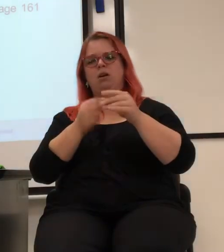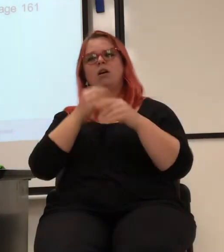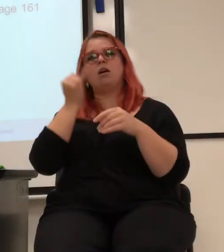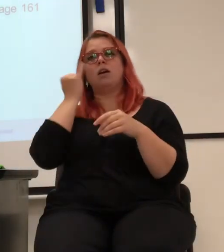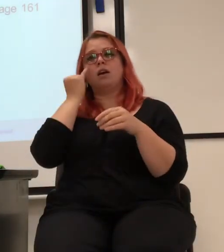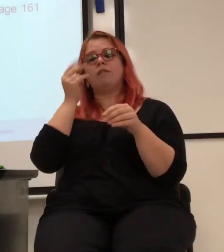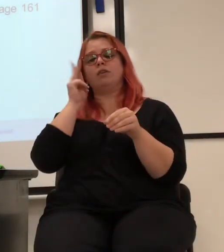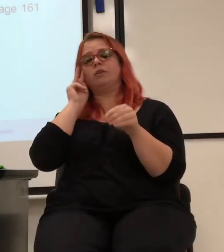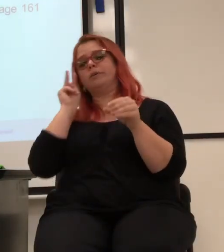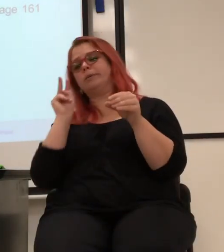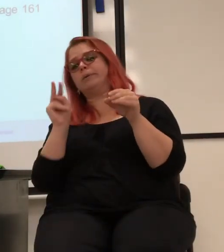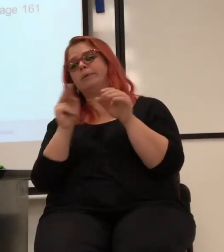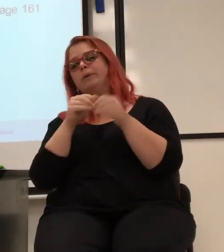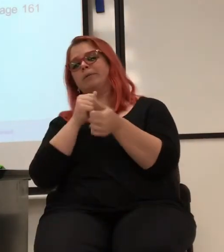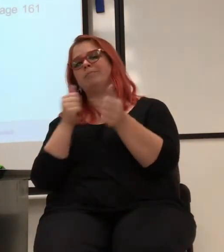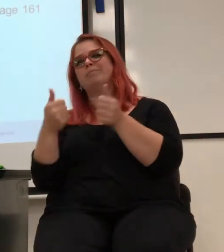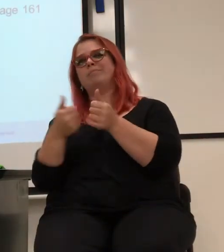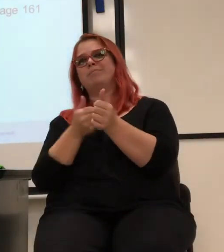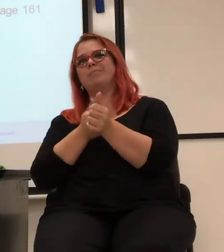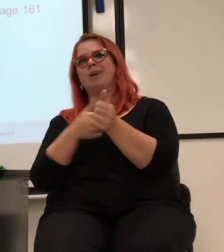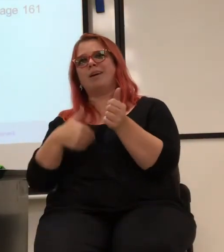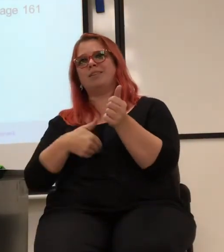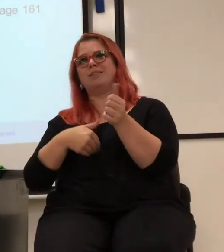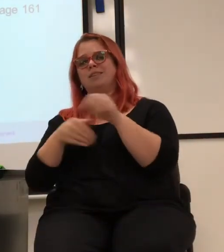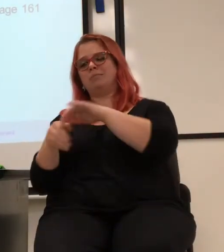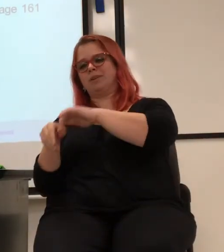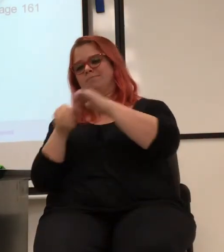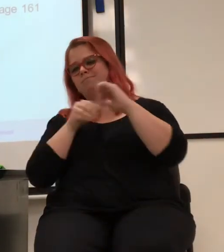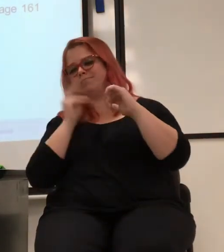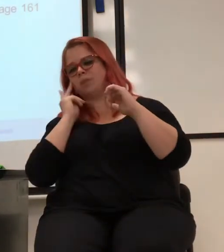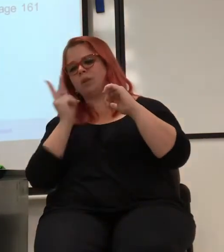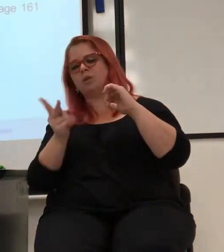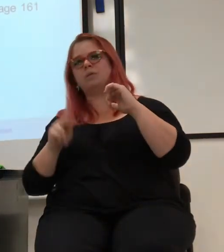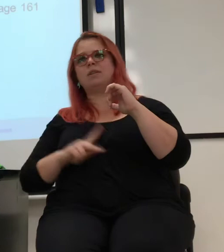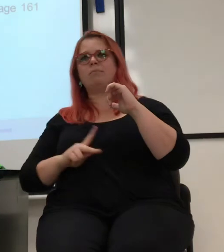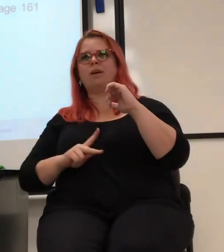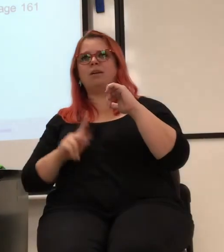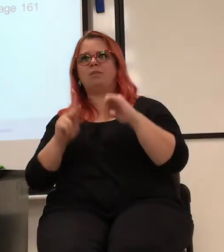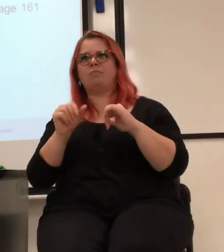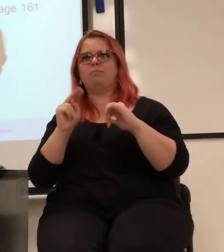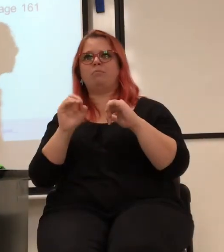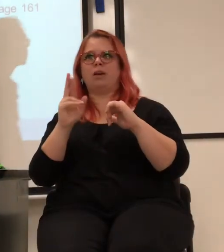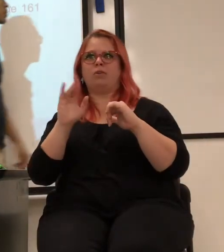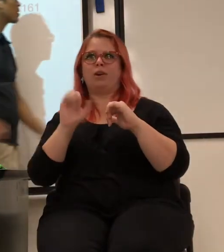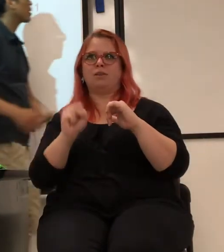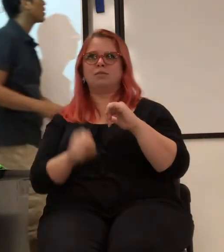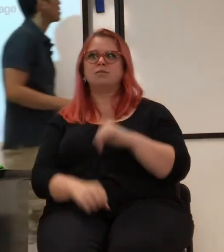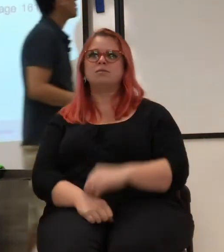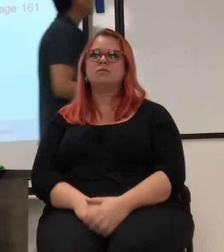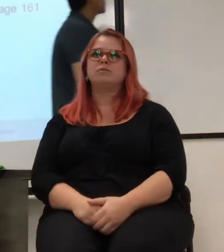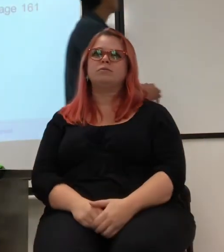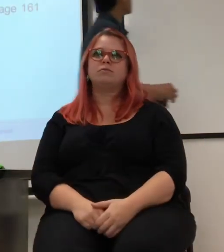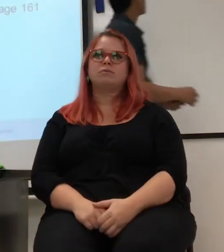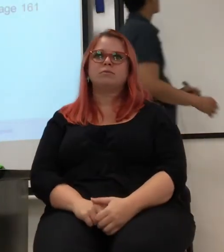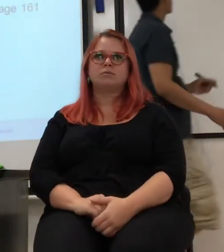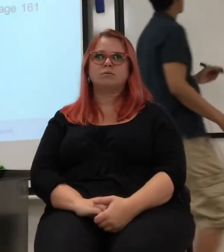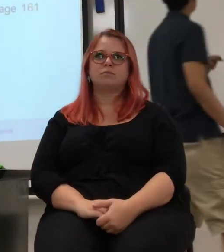the stomach, we have the pancreas. Okay, so I'm going to put that there